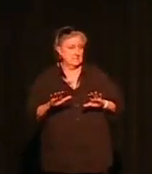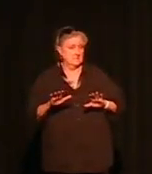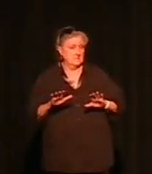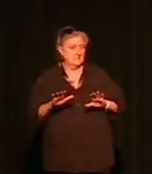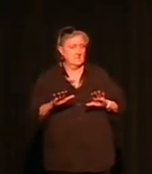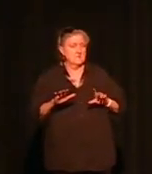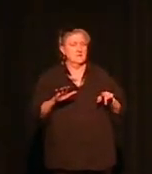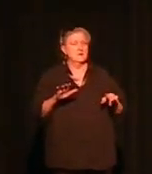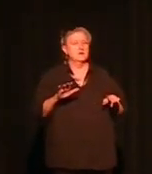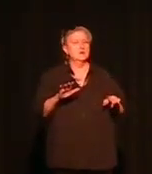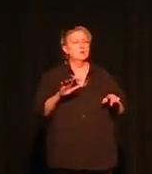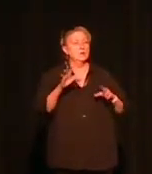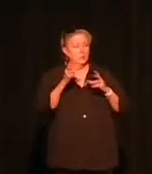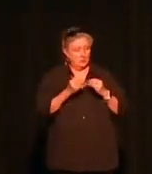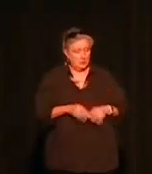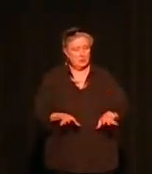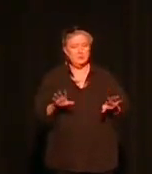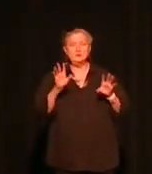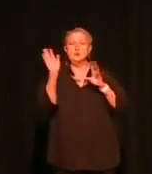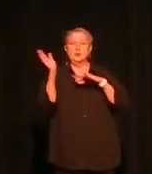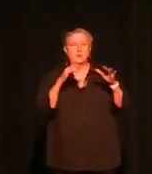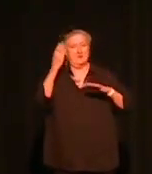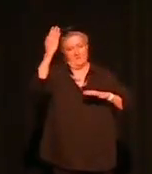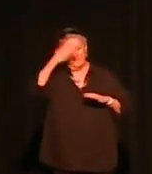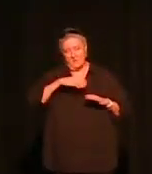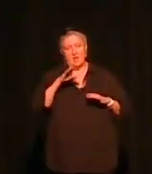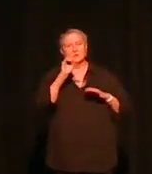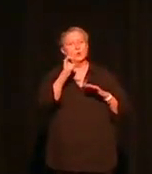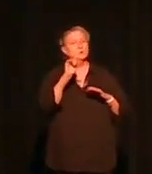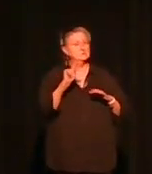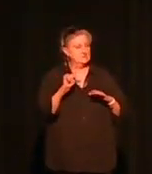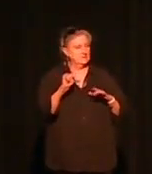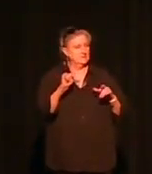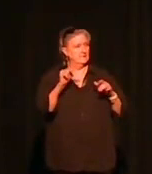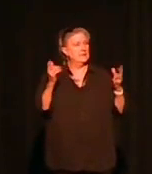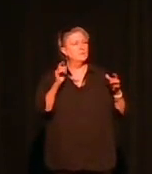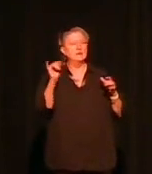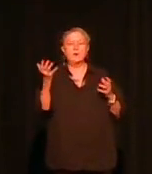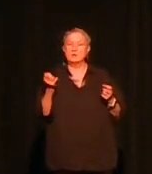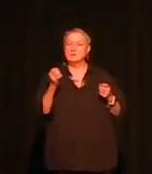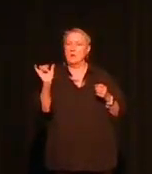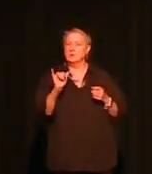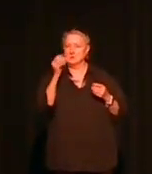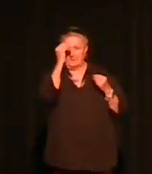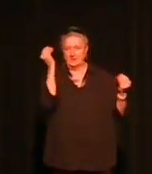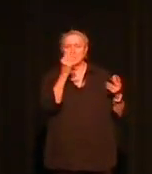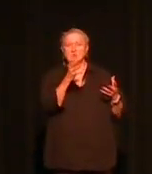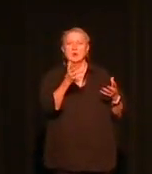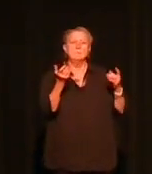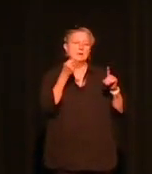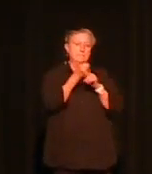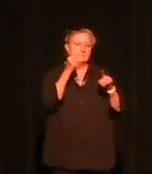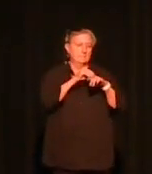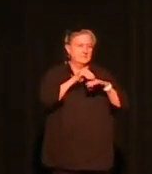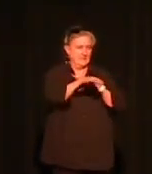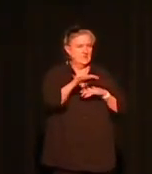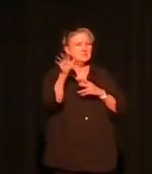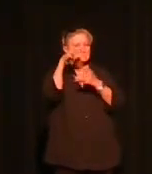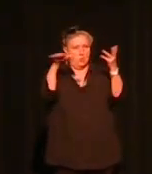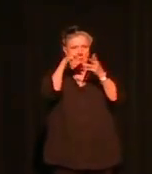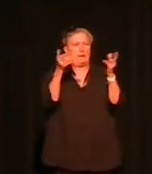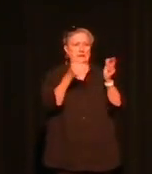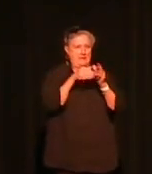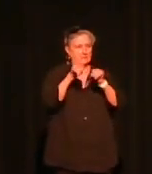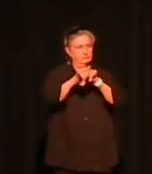we'll lose the wind in this front coast here, but I want to also let you know that you may be impacted by smoke